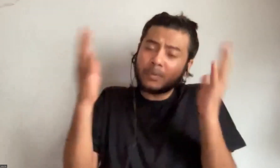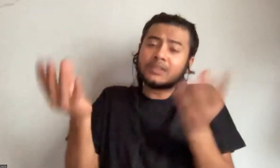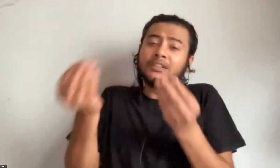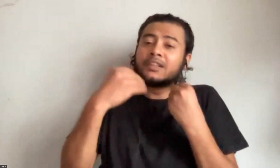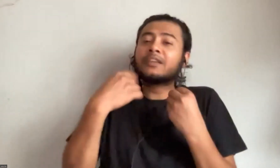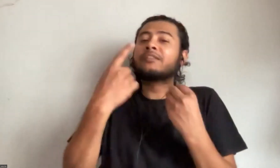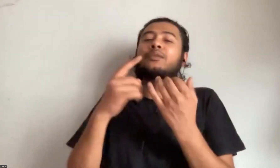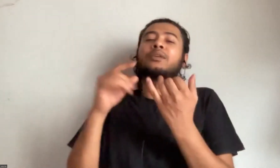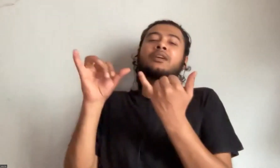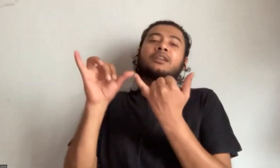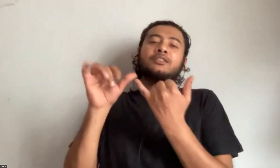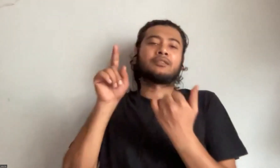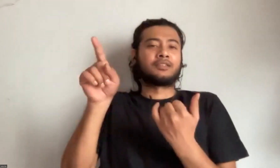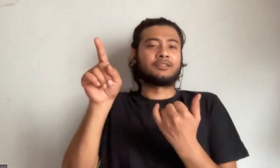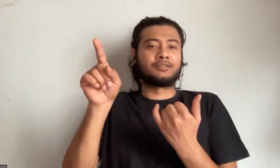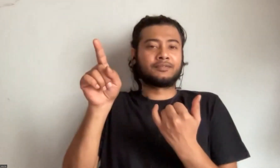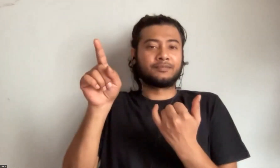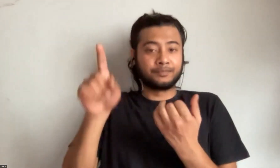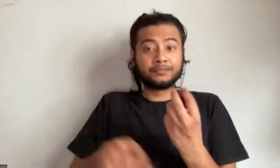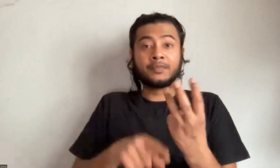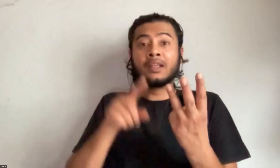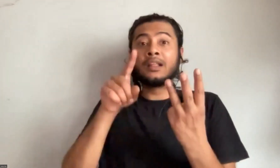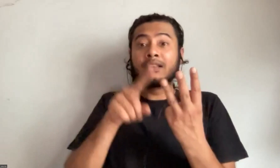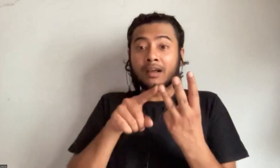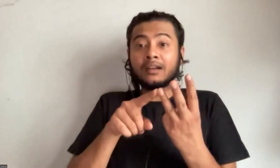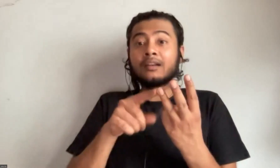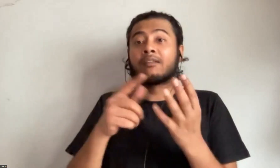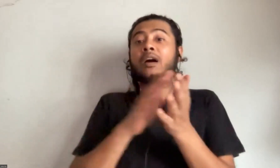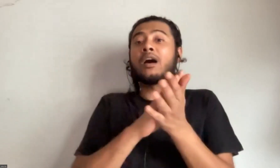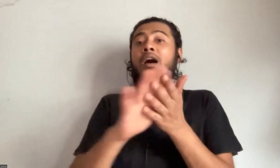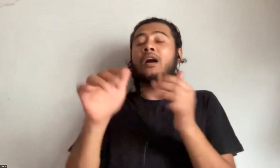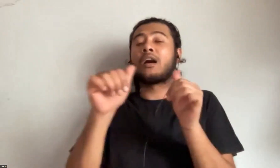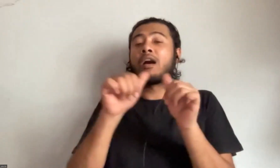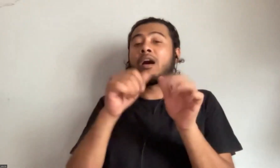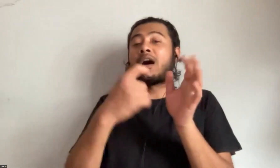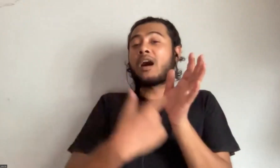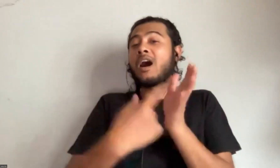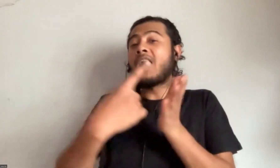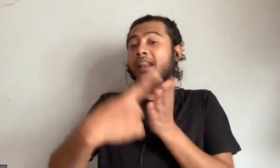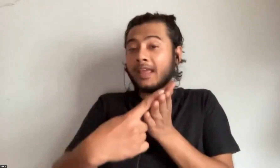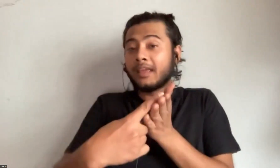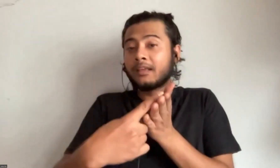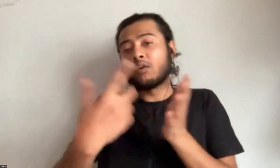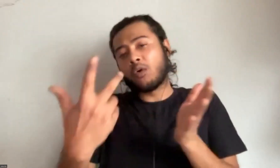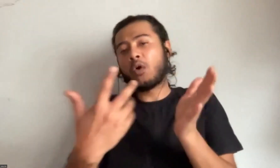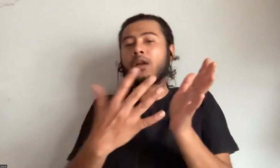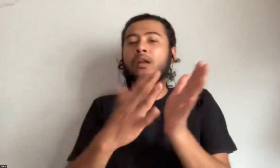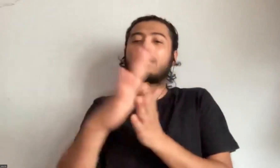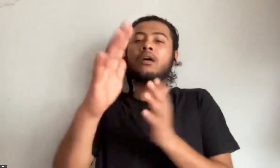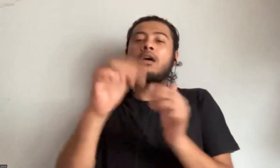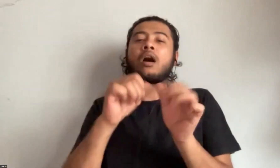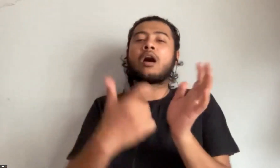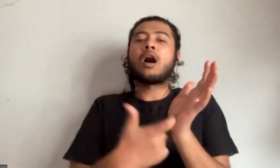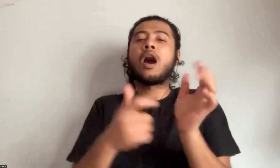Srimati Radharani. Now, when we are chanting the Maha Mantra, we are